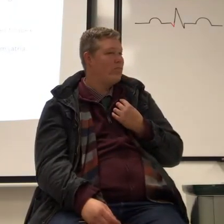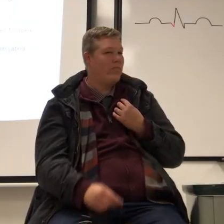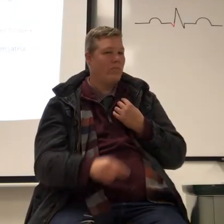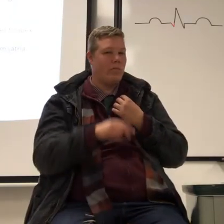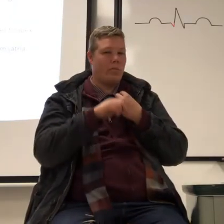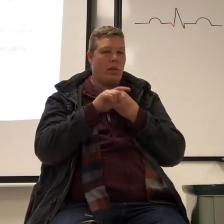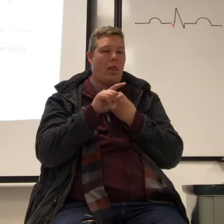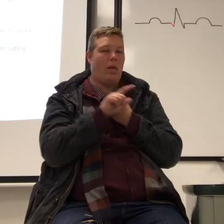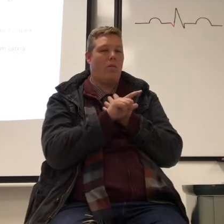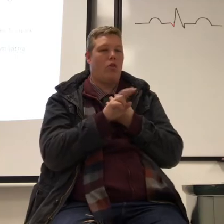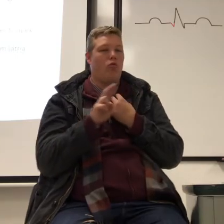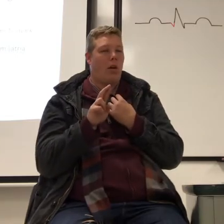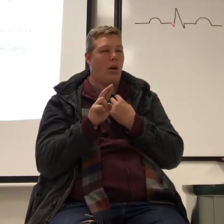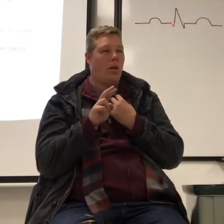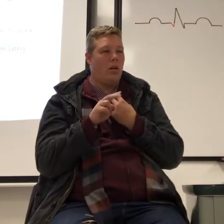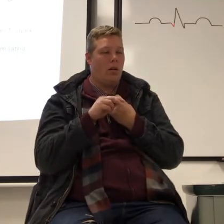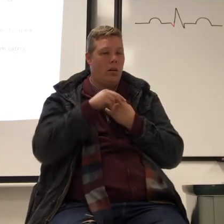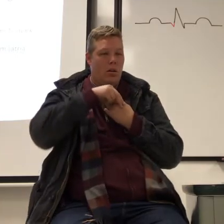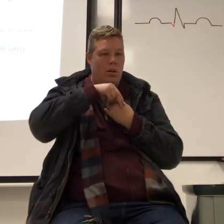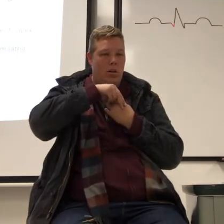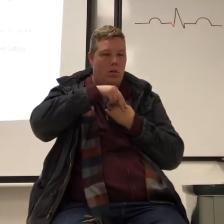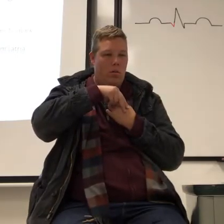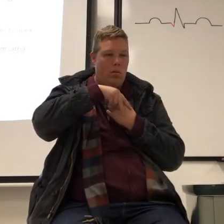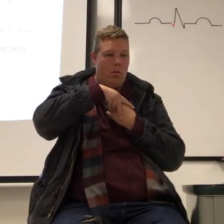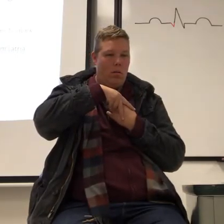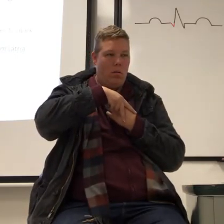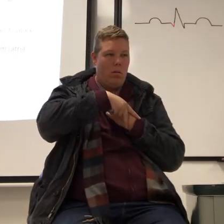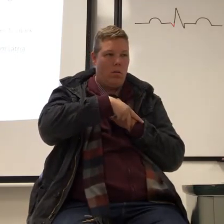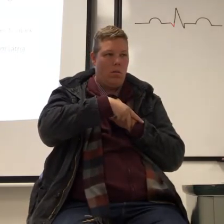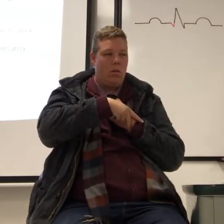Left and right bundle branches to the apex of the heart.